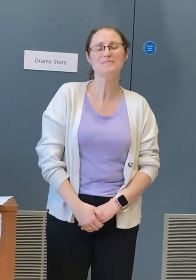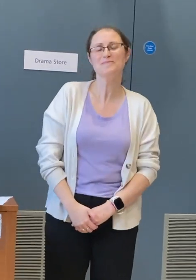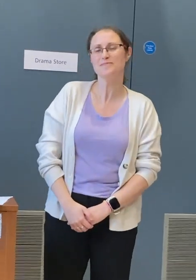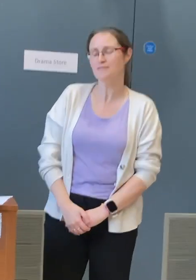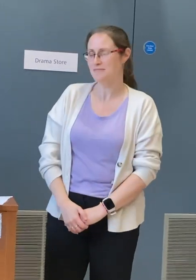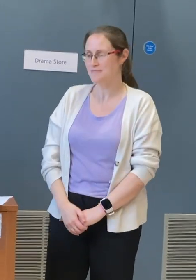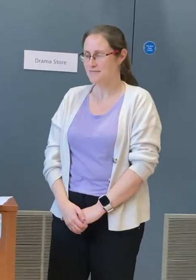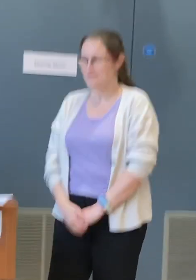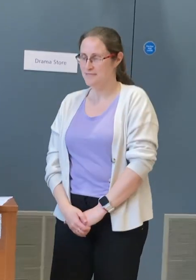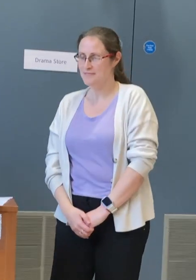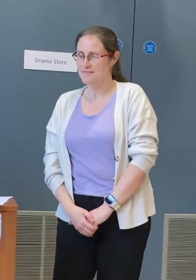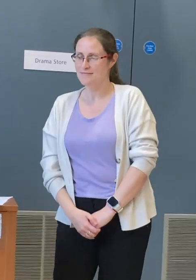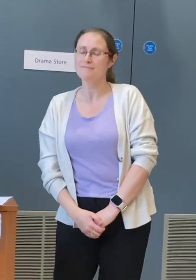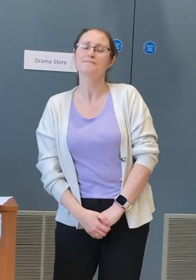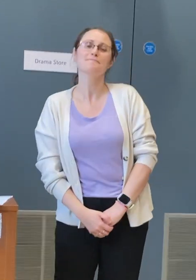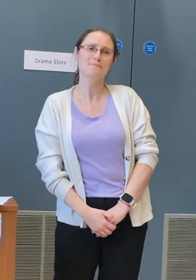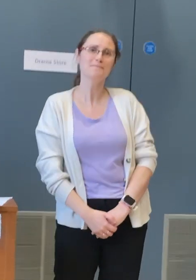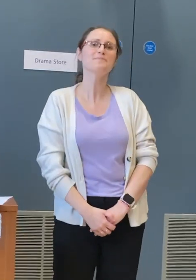ye